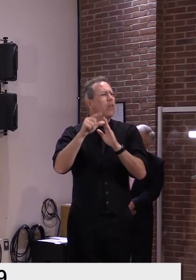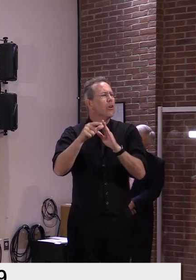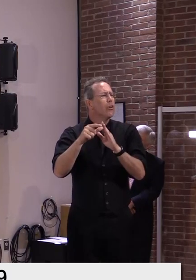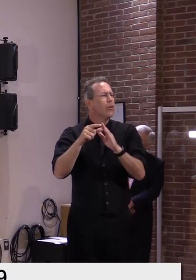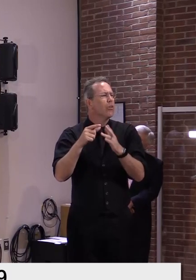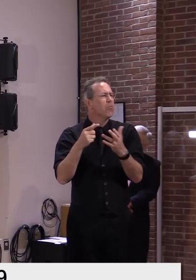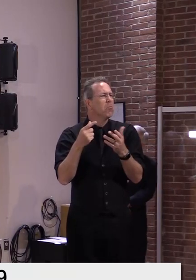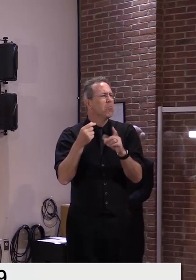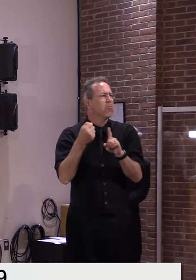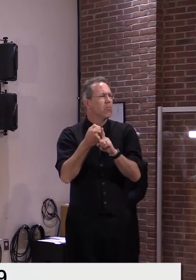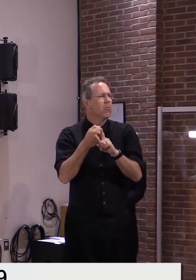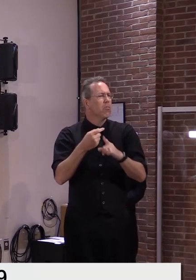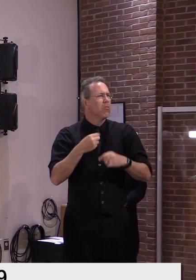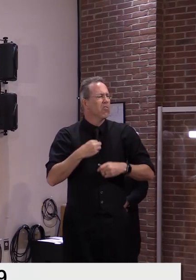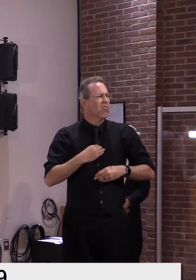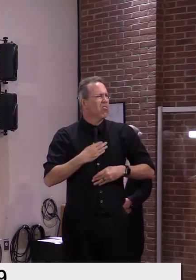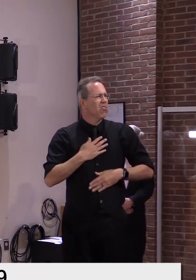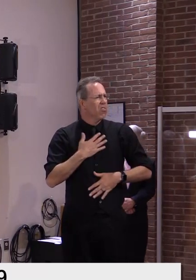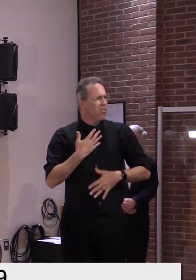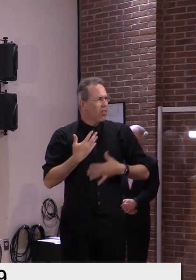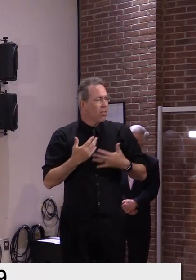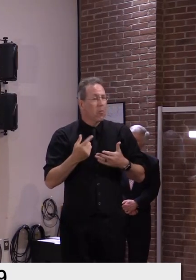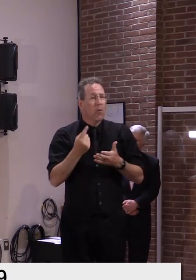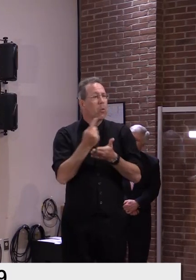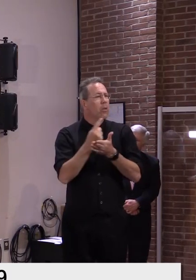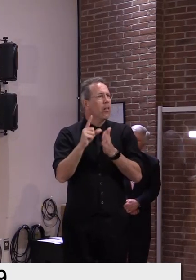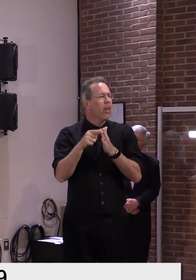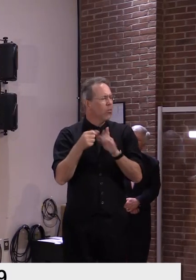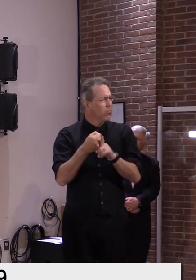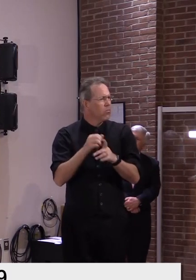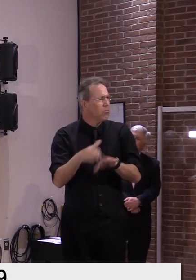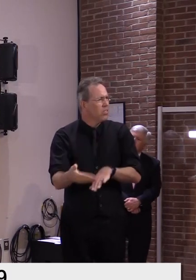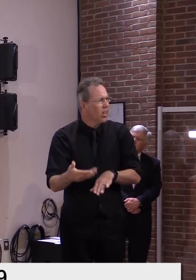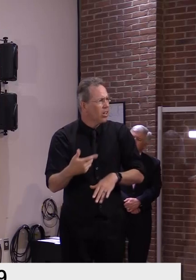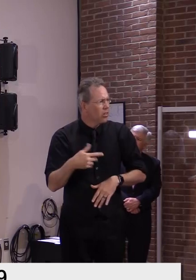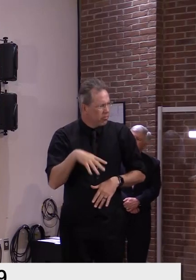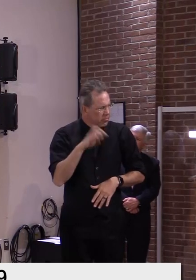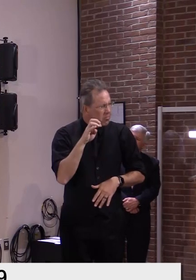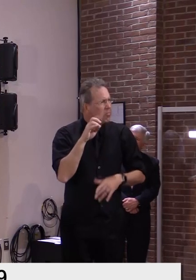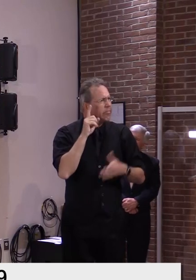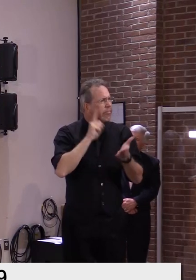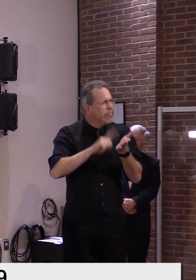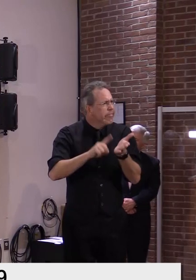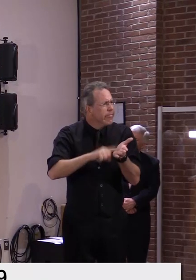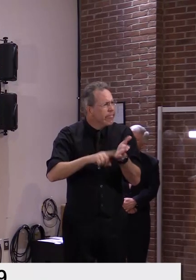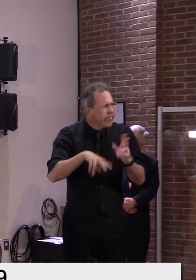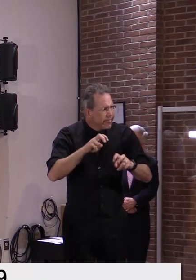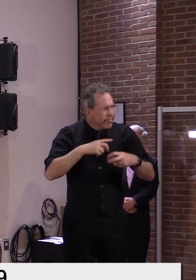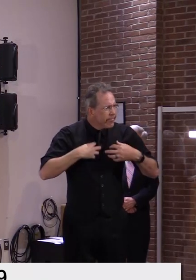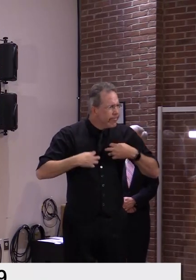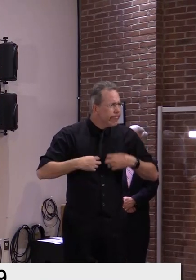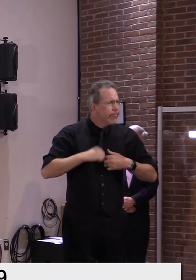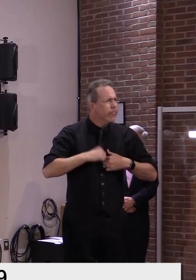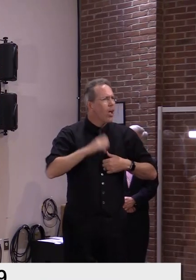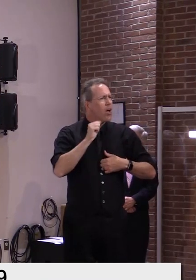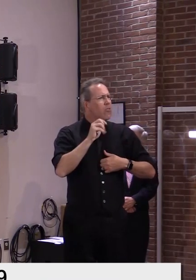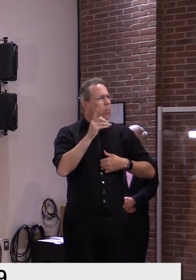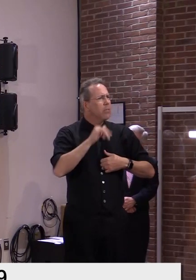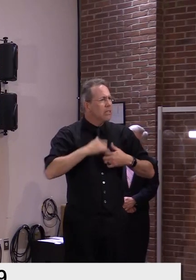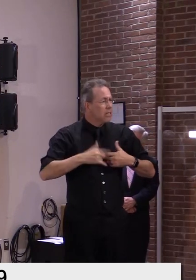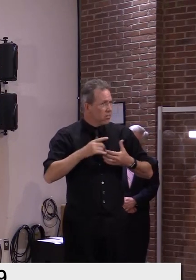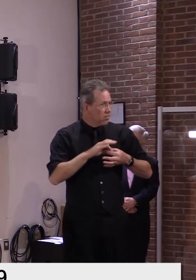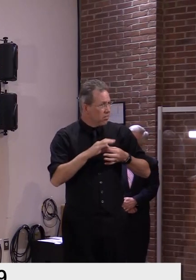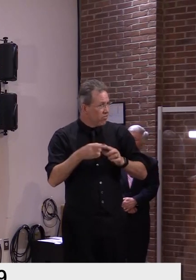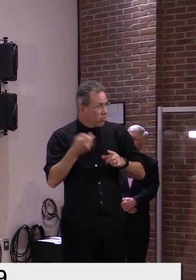weeks. And then it's a challenge to figure out if that's a cause and effect issue or if there was another condition the